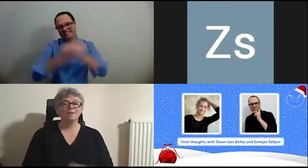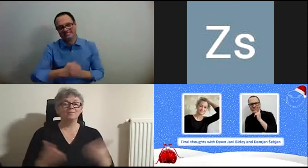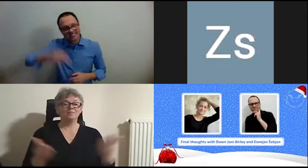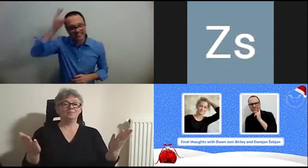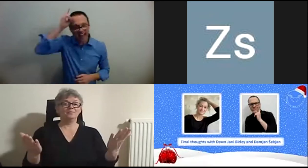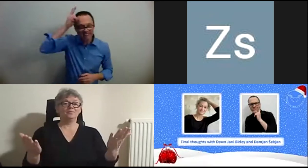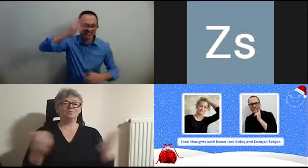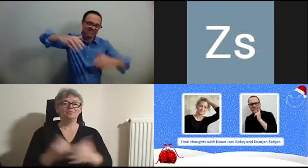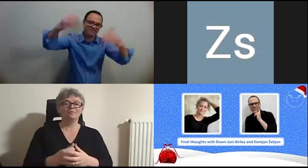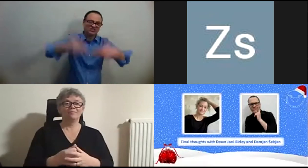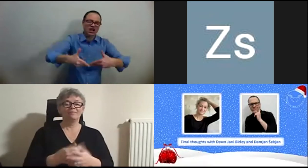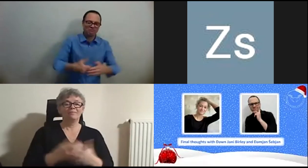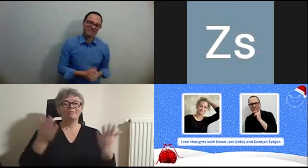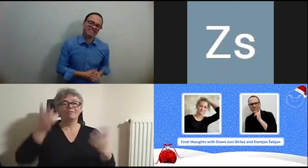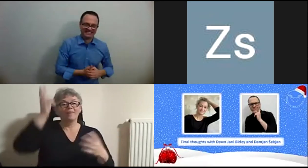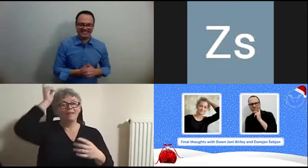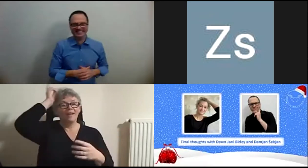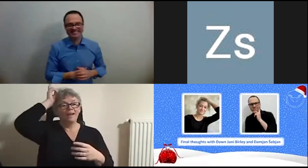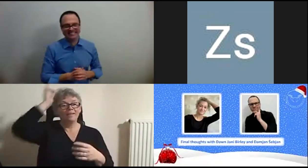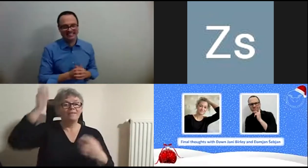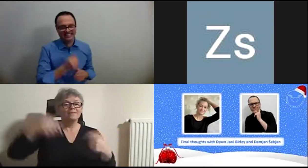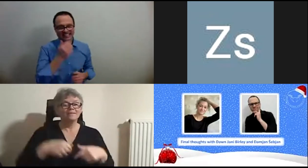You may open your camera if you wish.